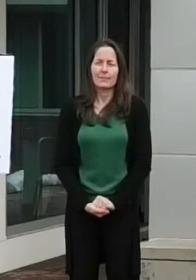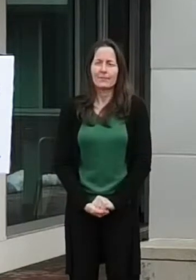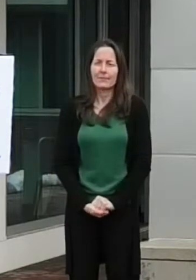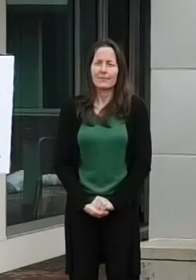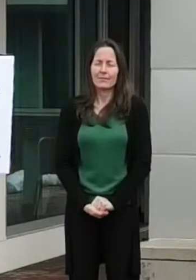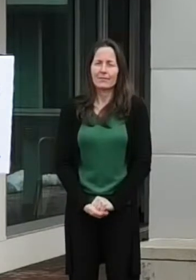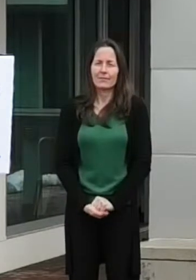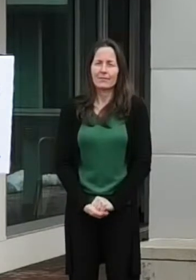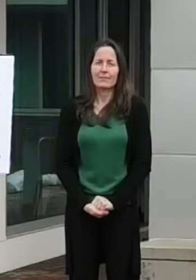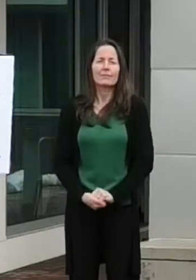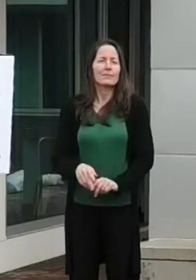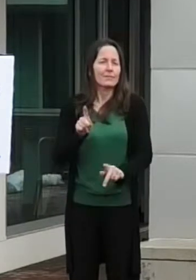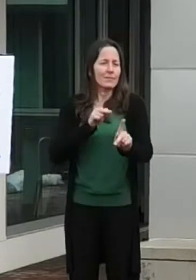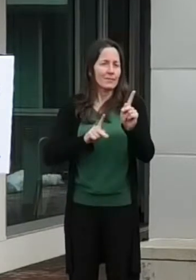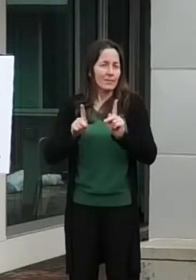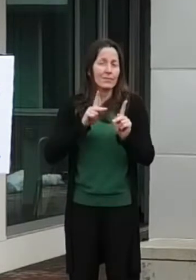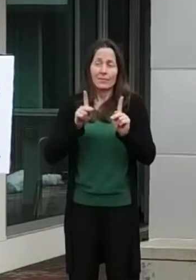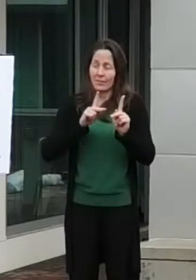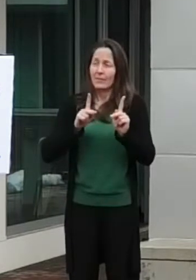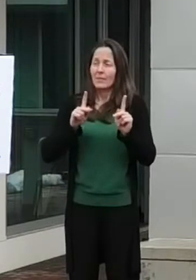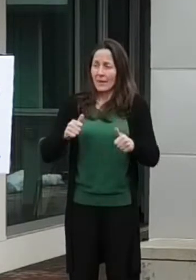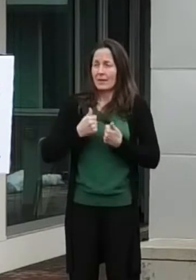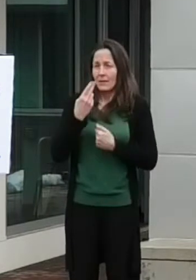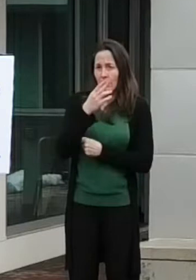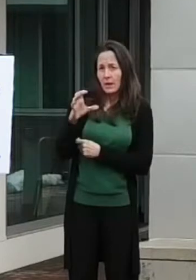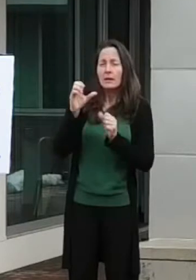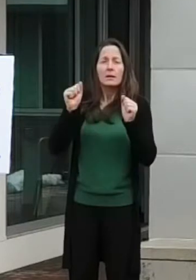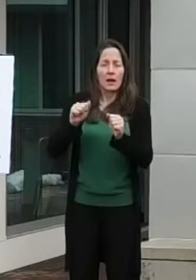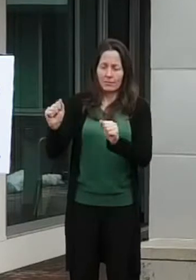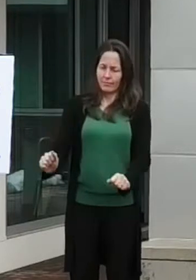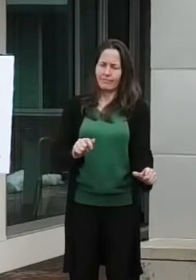Residents and businesses can visit our updated site,